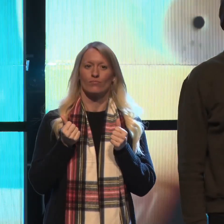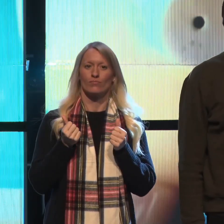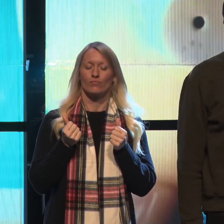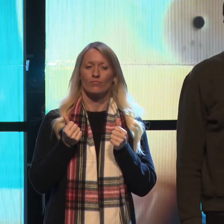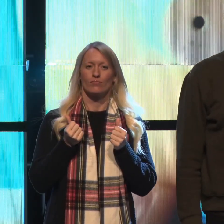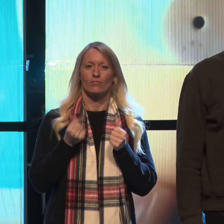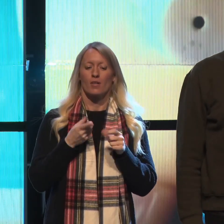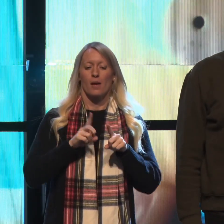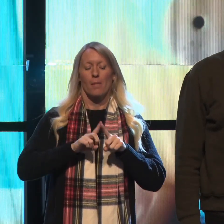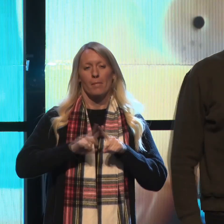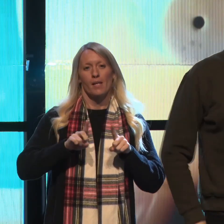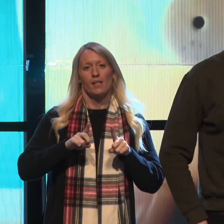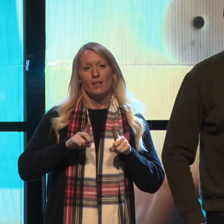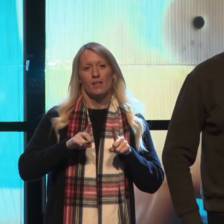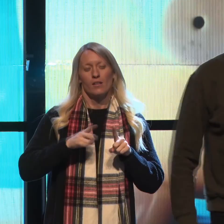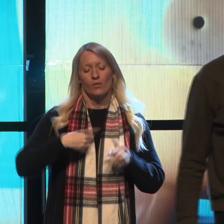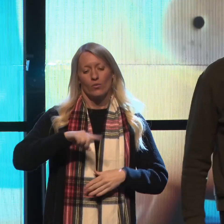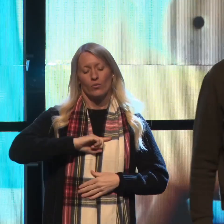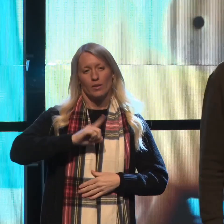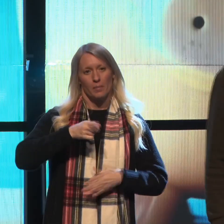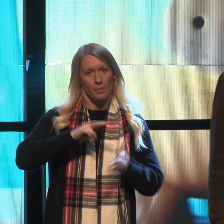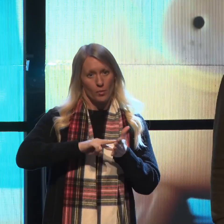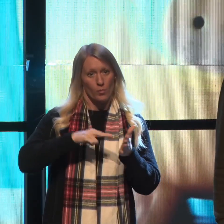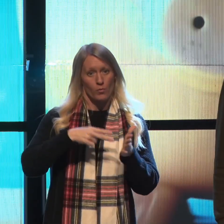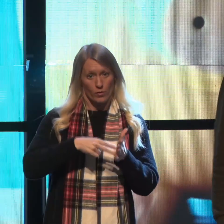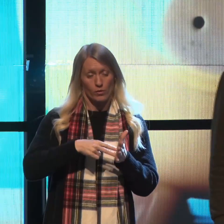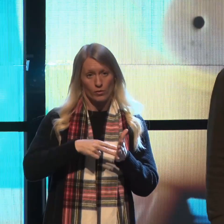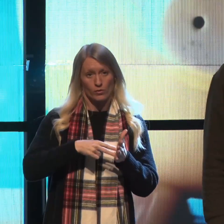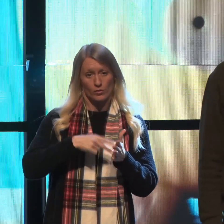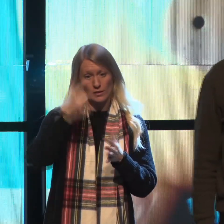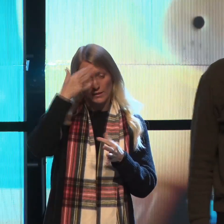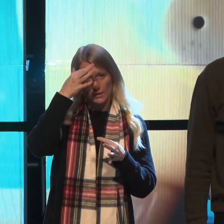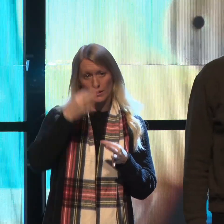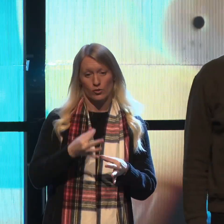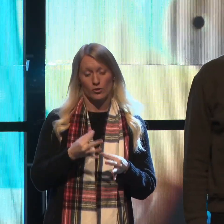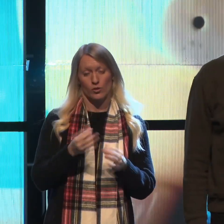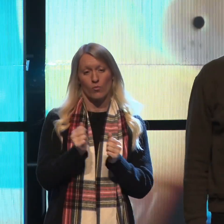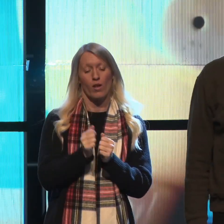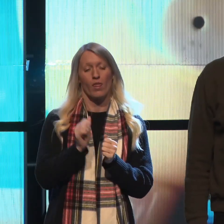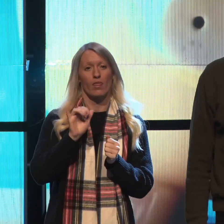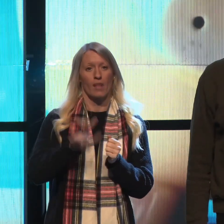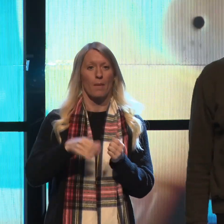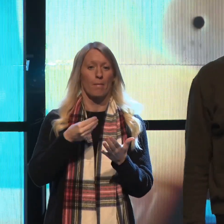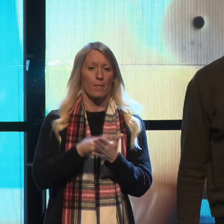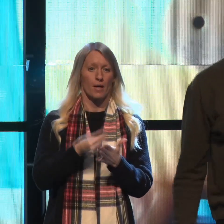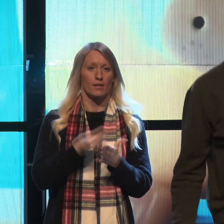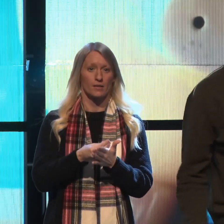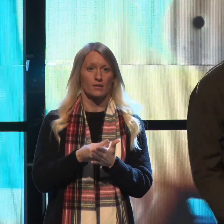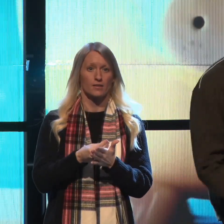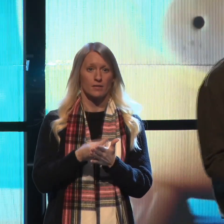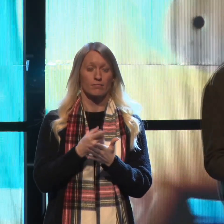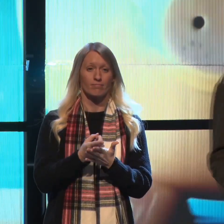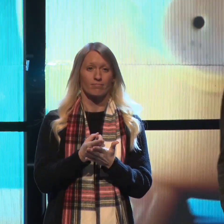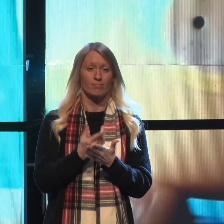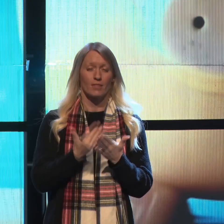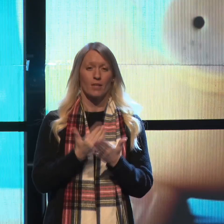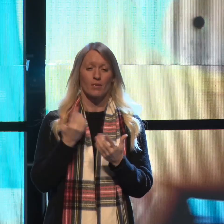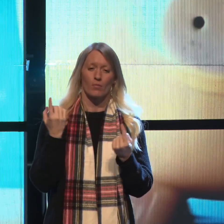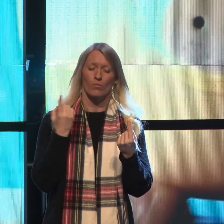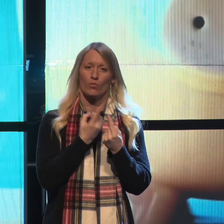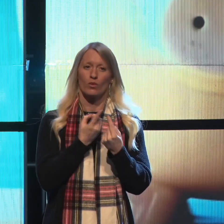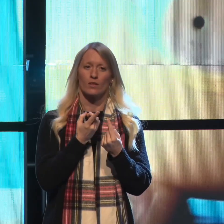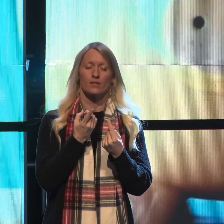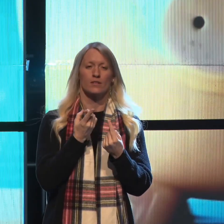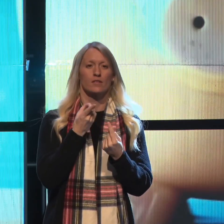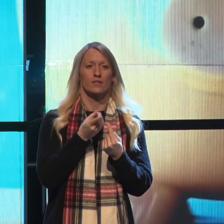But we make purposeful decisions with that money. And there comes a point in time in your life where your kids are old enough to handle some